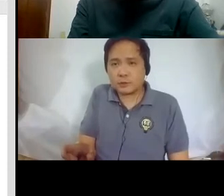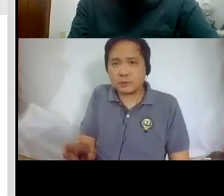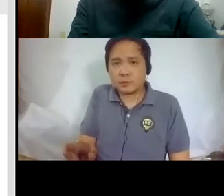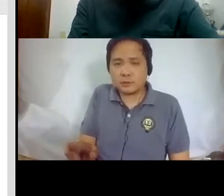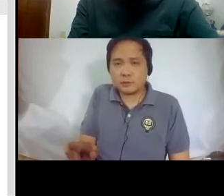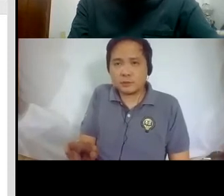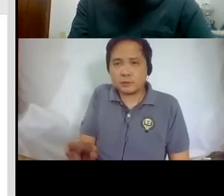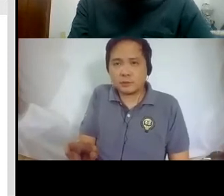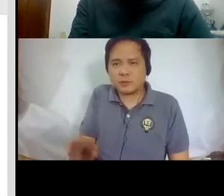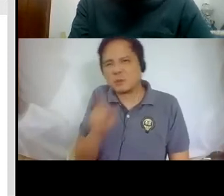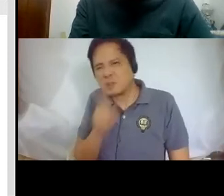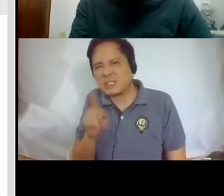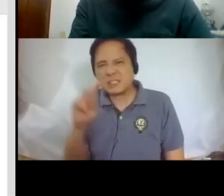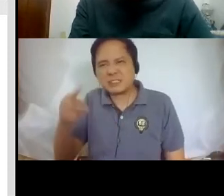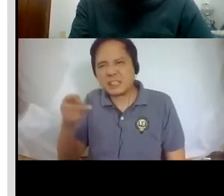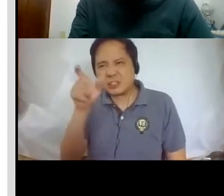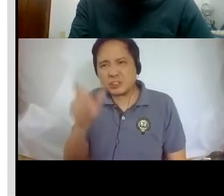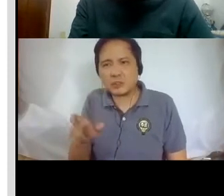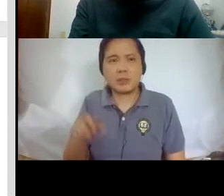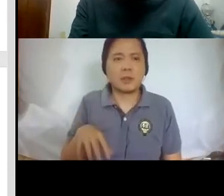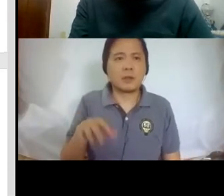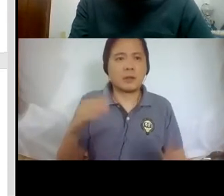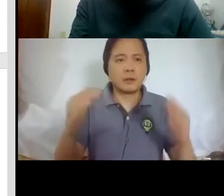Actually, it'll be your second chart, figure 2.